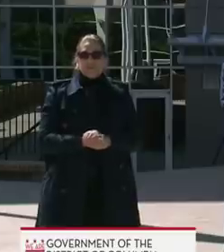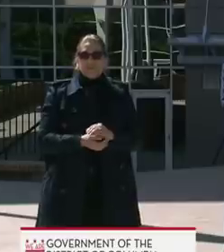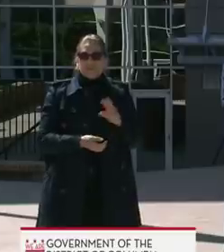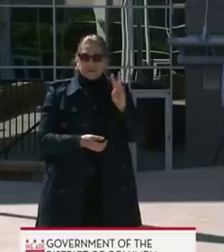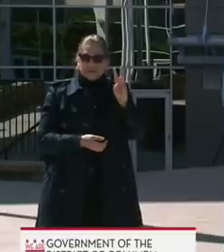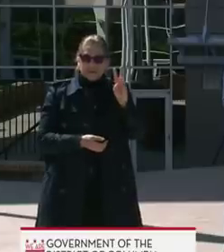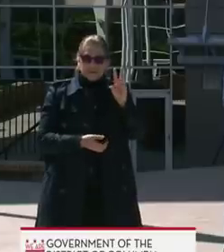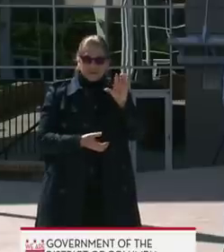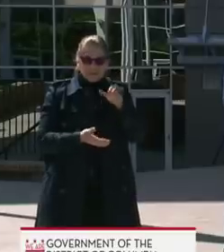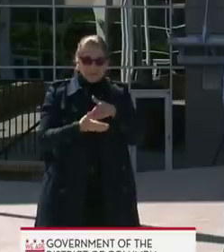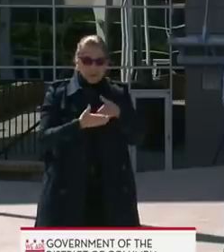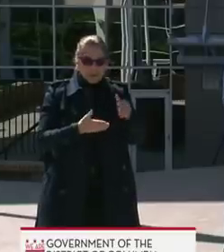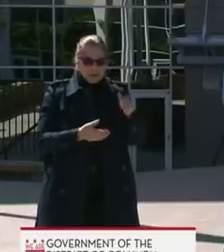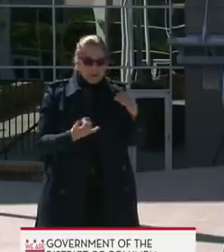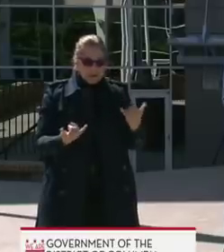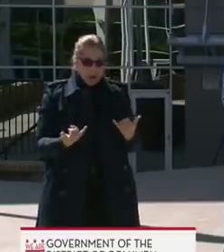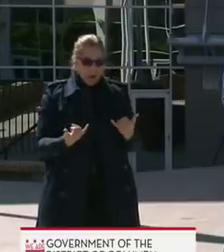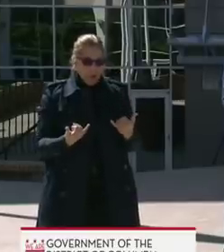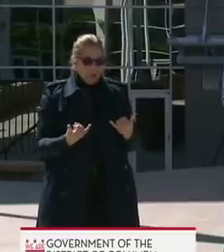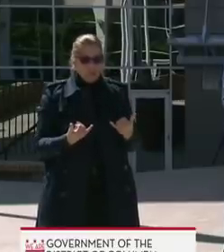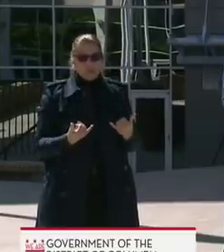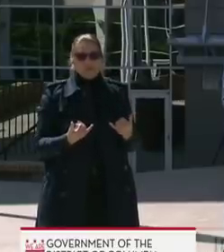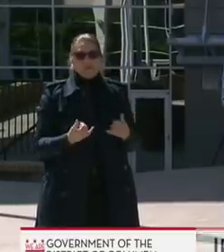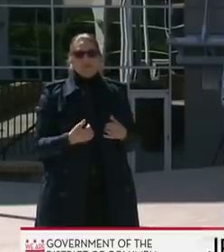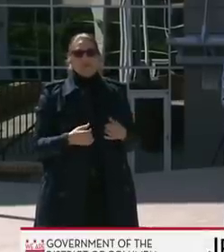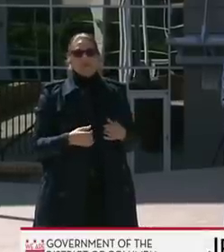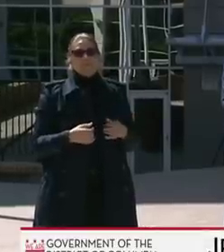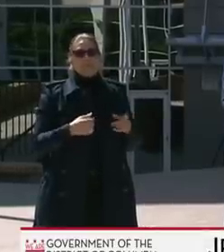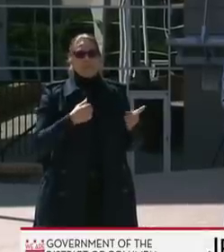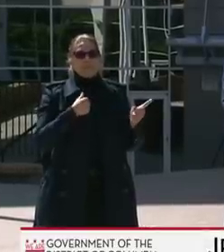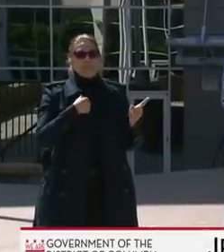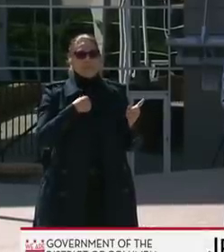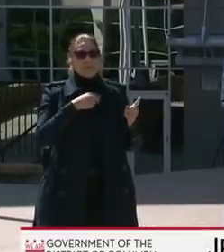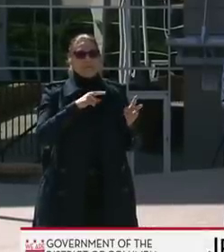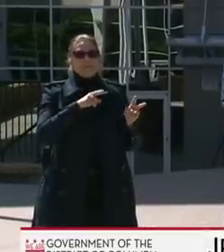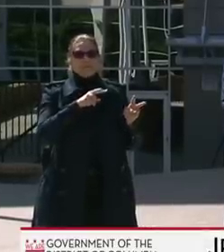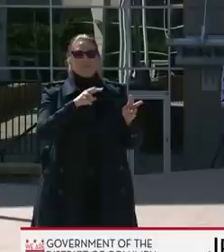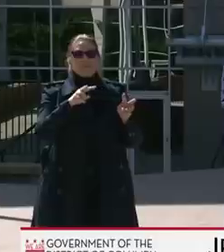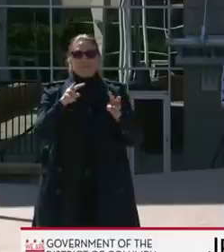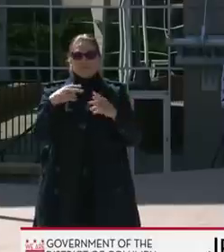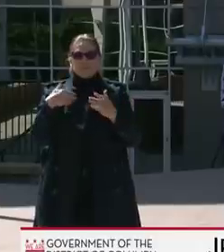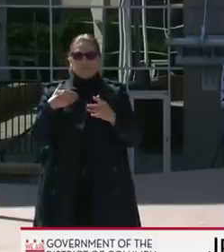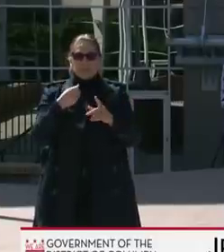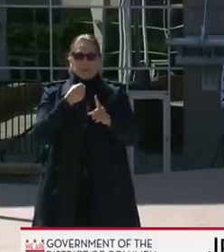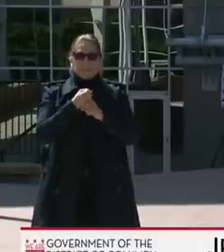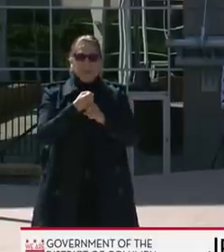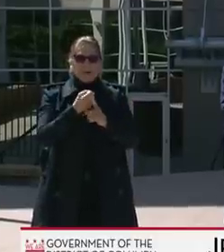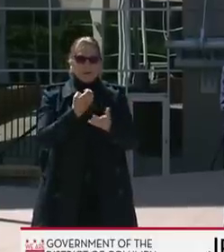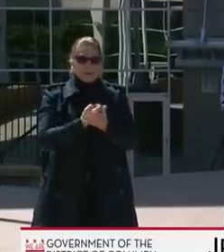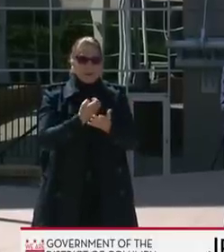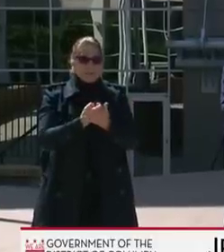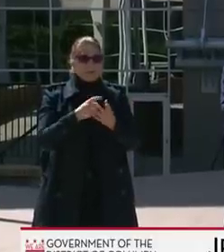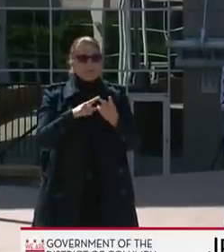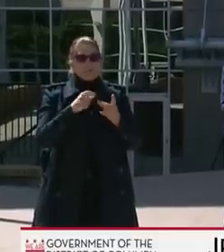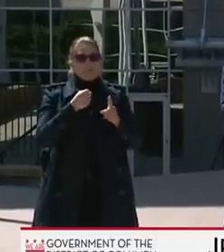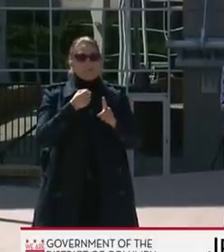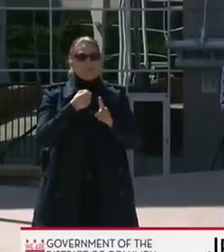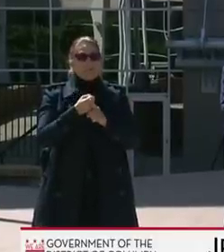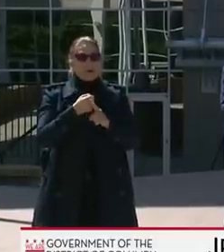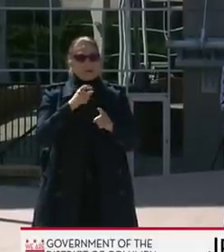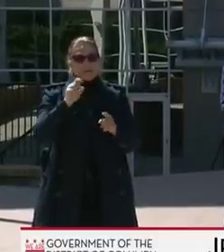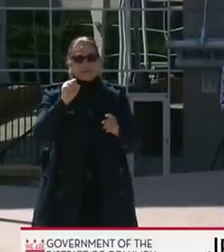at what is the impact on the economy, the sales tax losses from the business shutdowns, the impacts of unemployment on